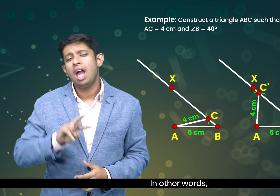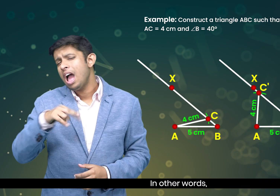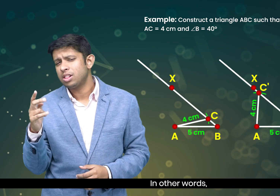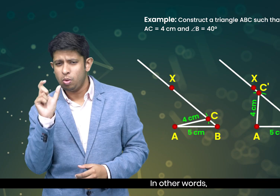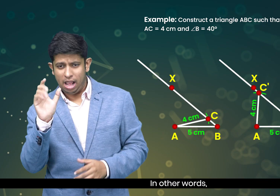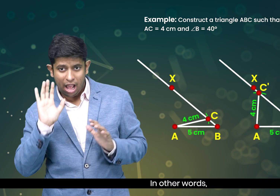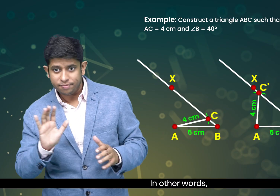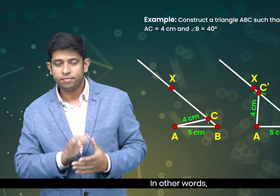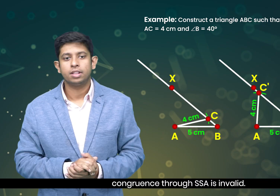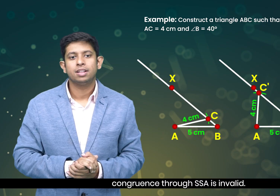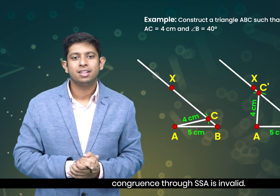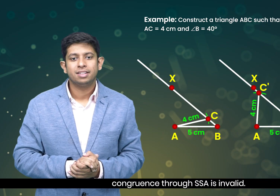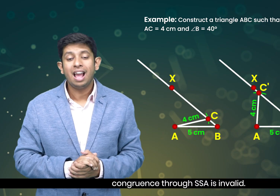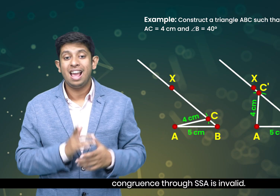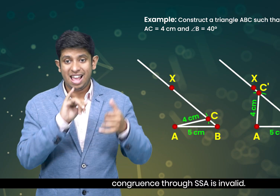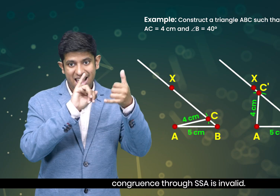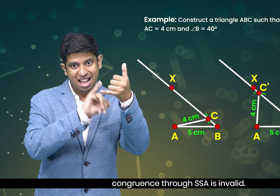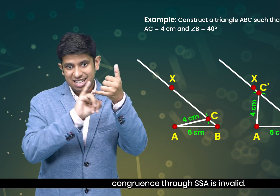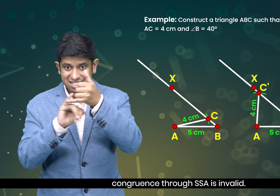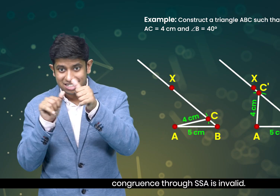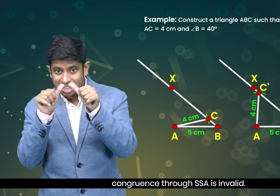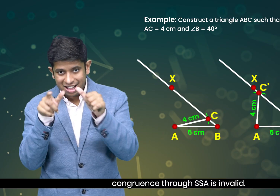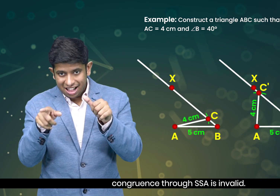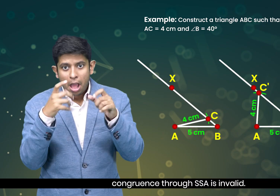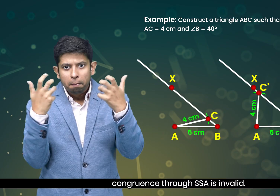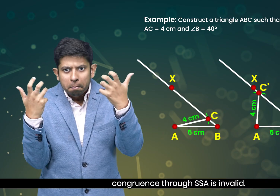In other words, congruence through side-side angle is invalid.